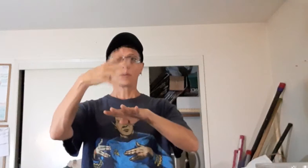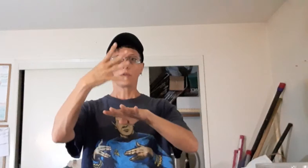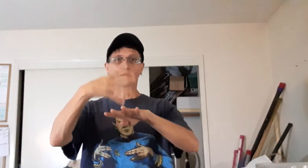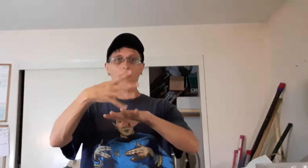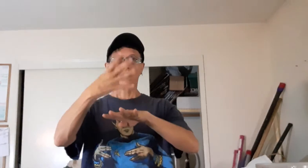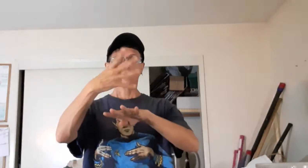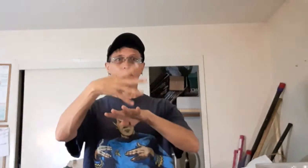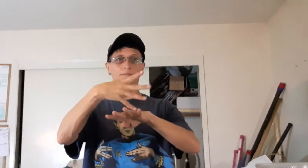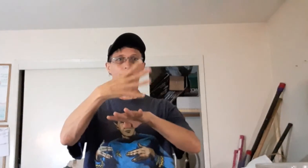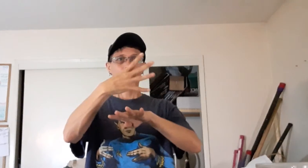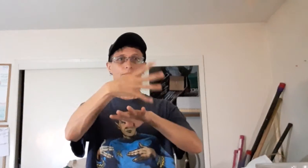Looming.